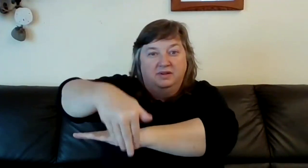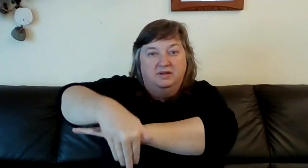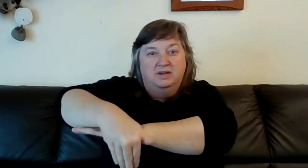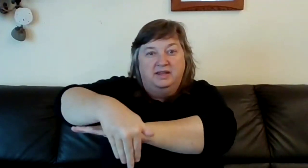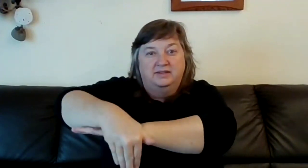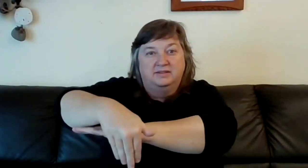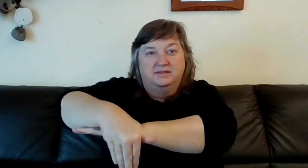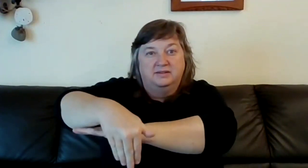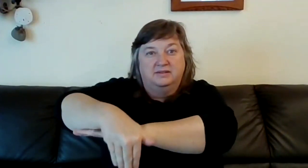Night.